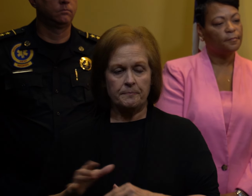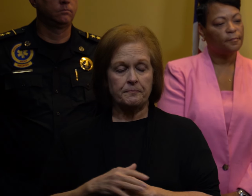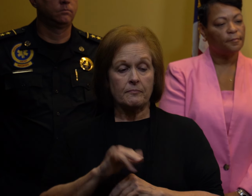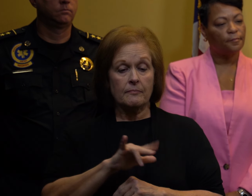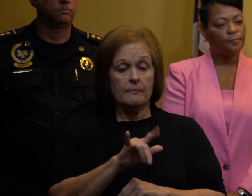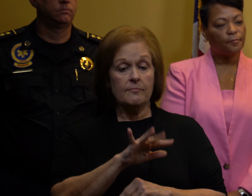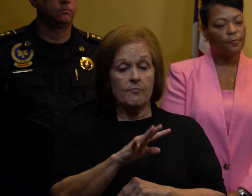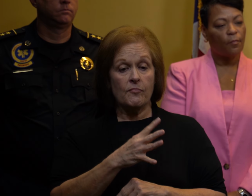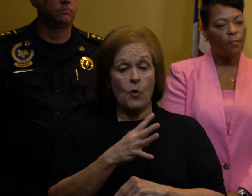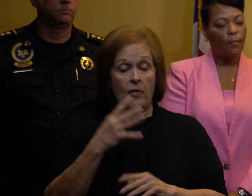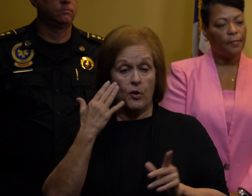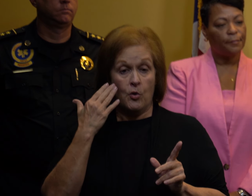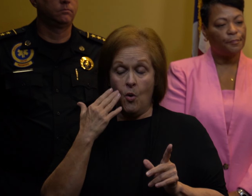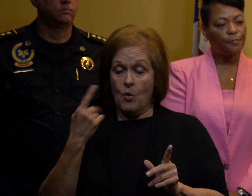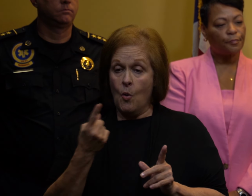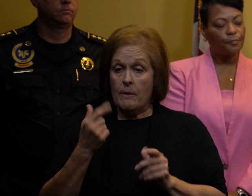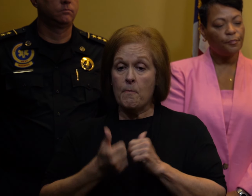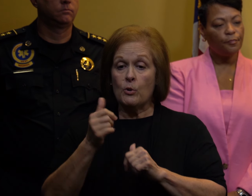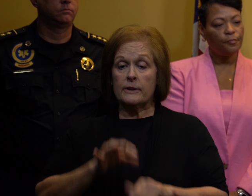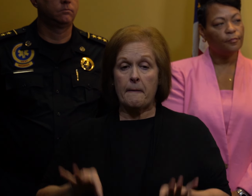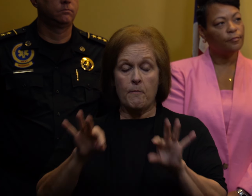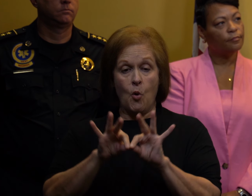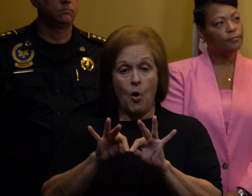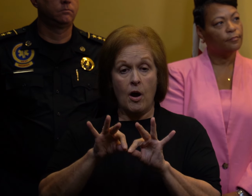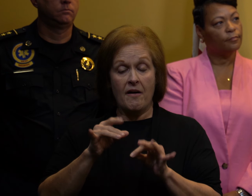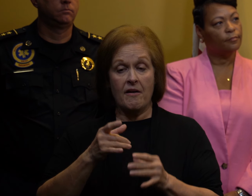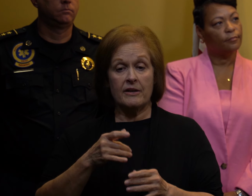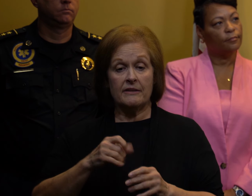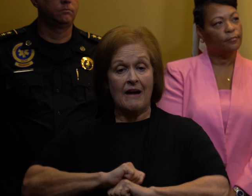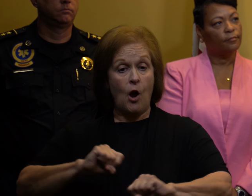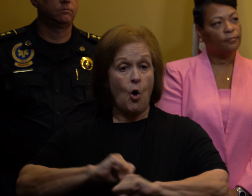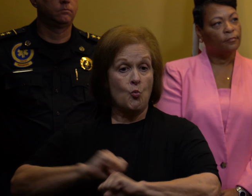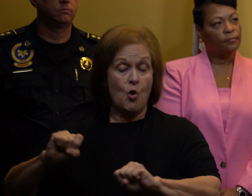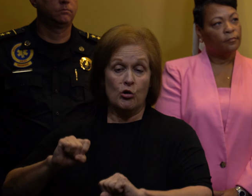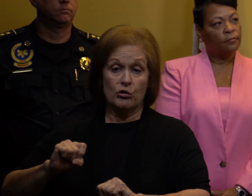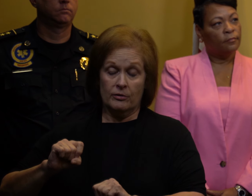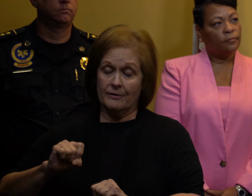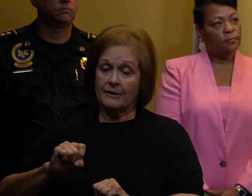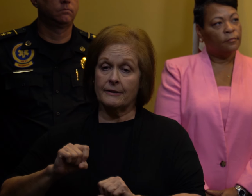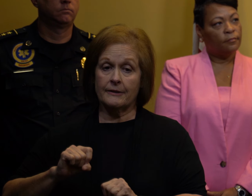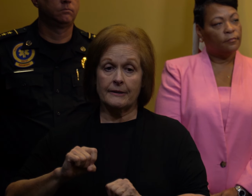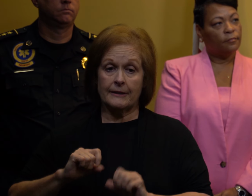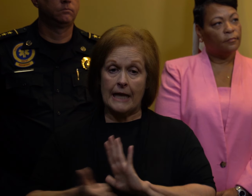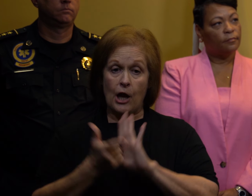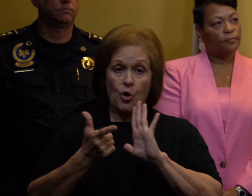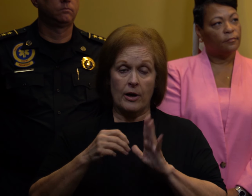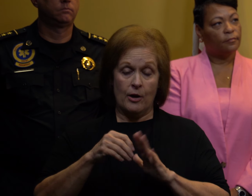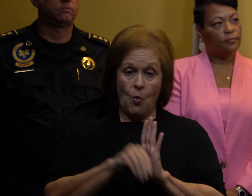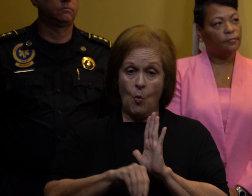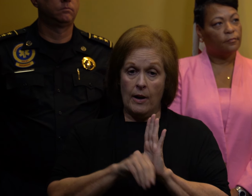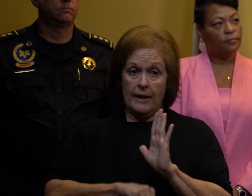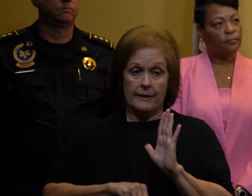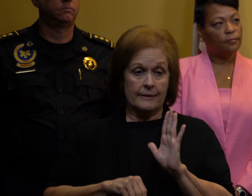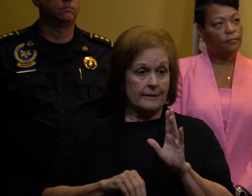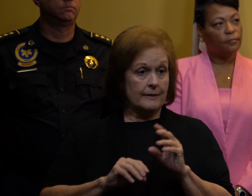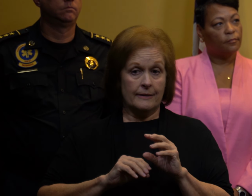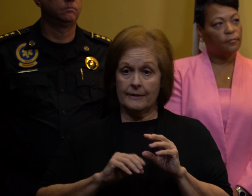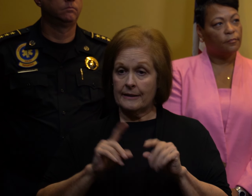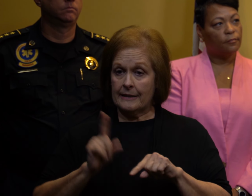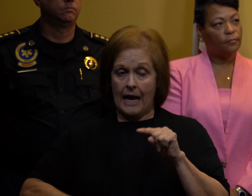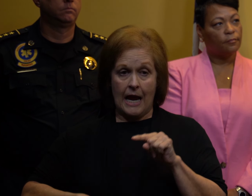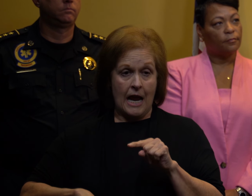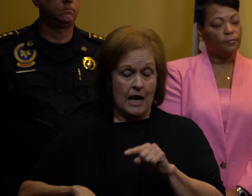wise, as we always mention, first and foremost, fireworks are illegal in Orleans Parish. There is no approval for the